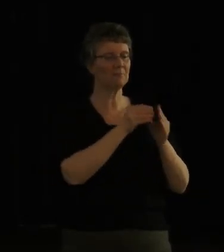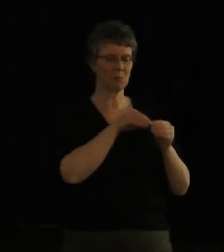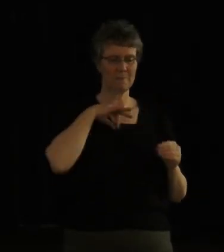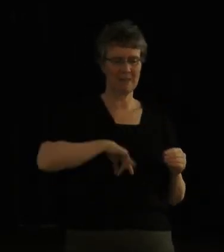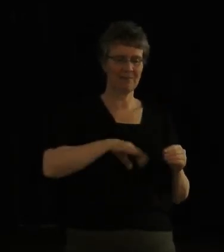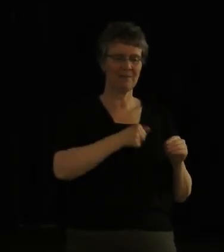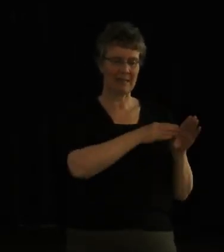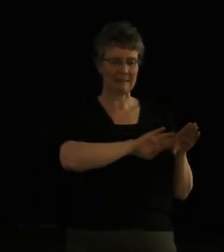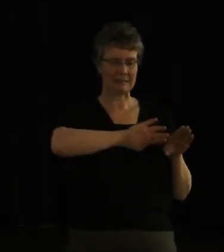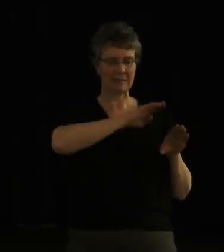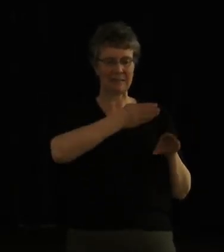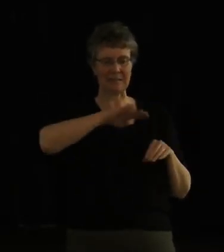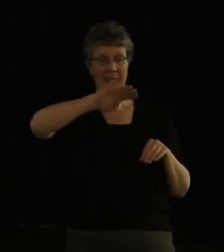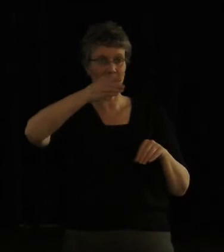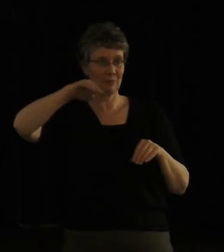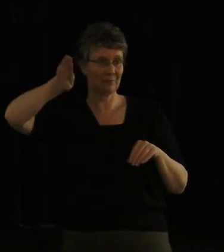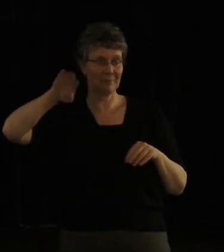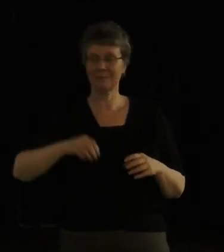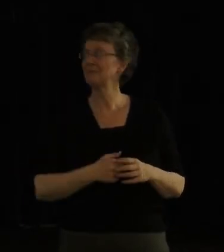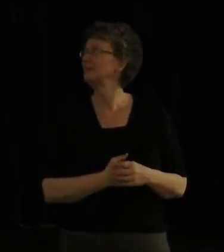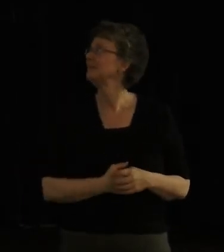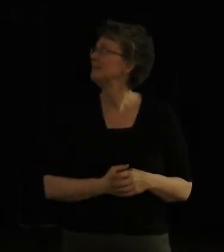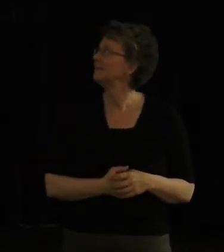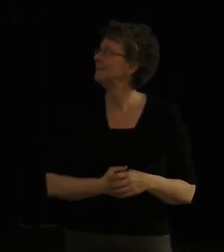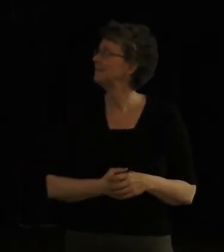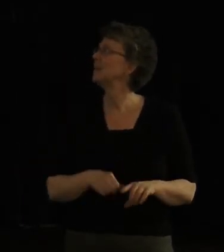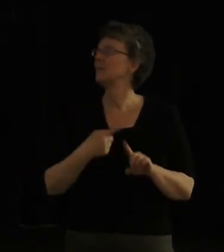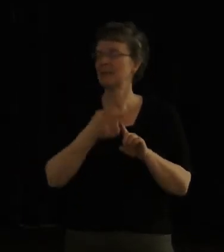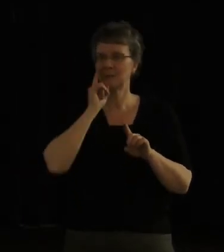we have ramping systems to get into our swimming pools as well.